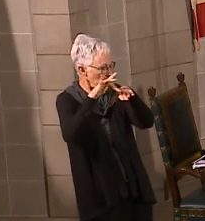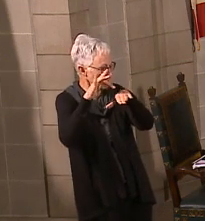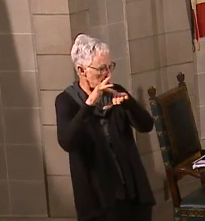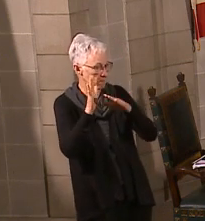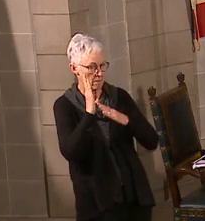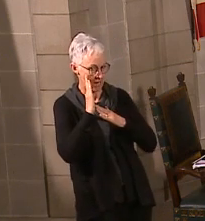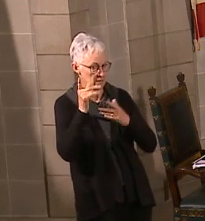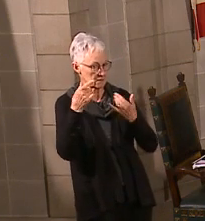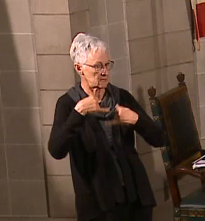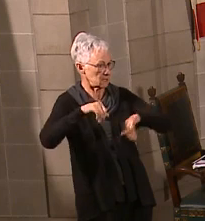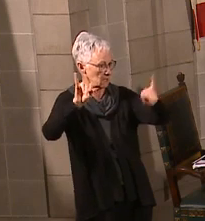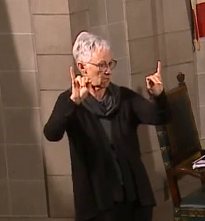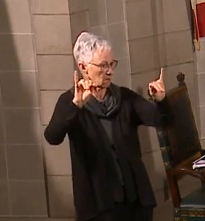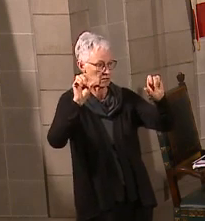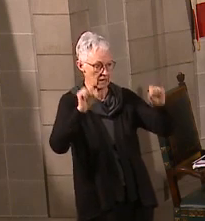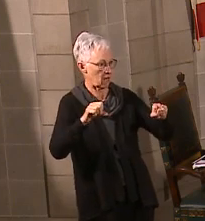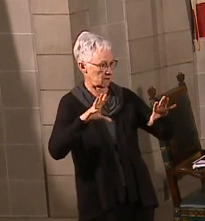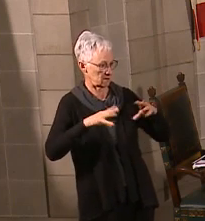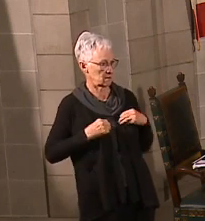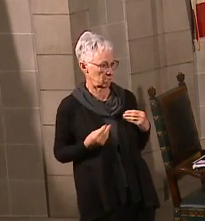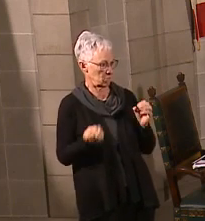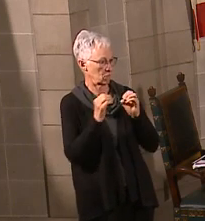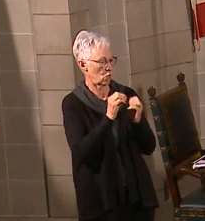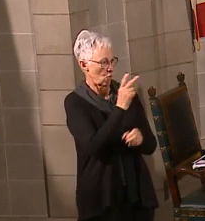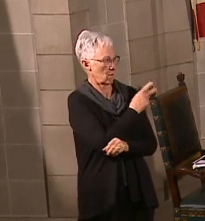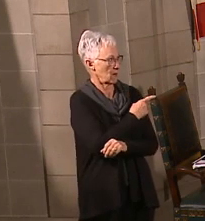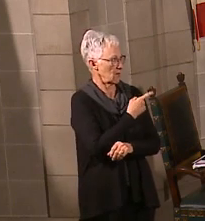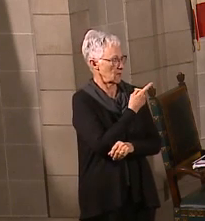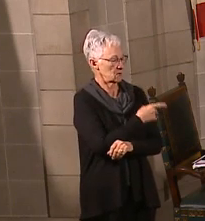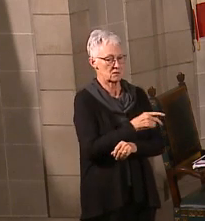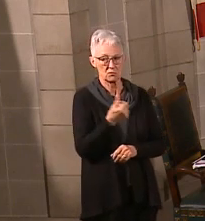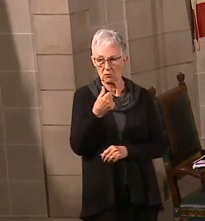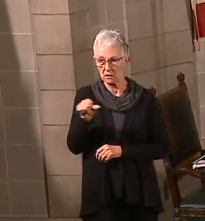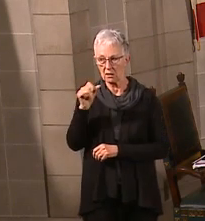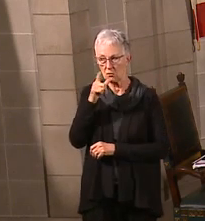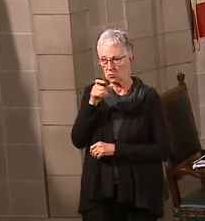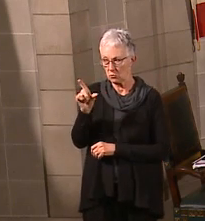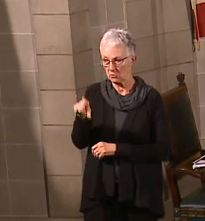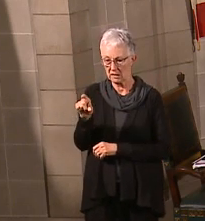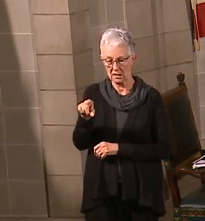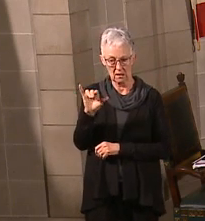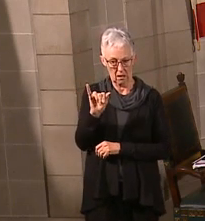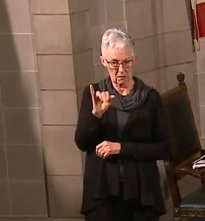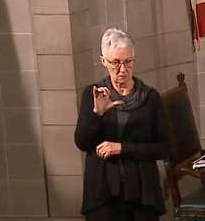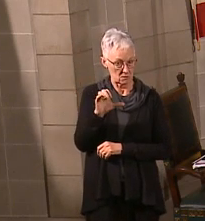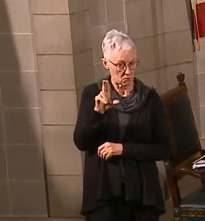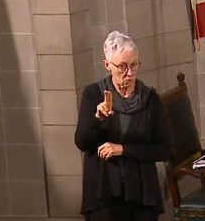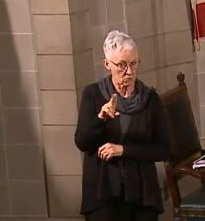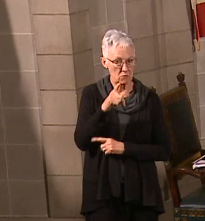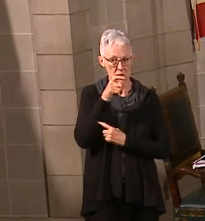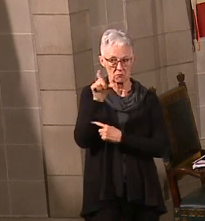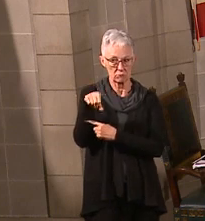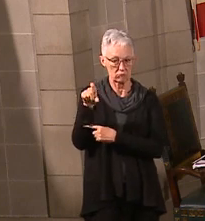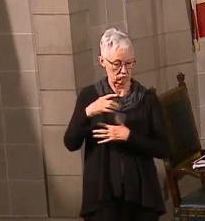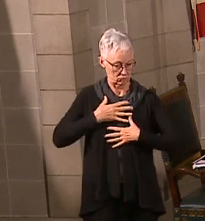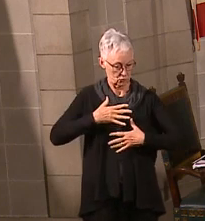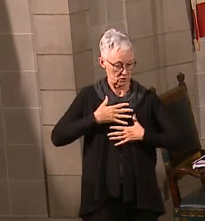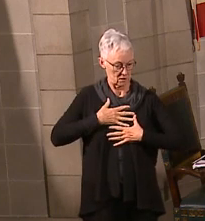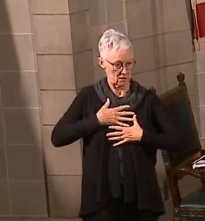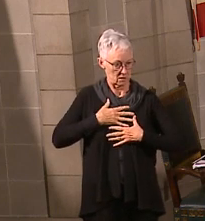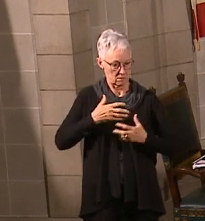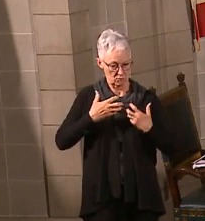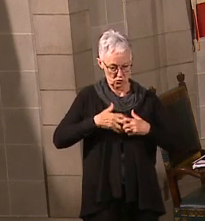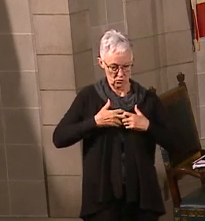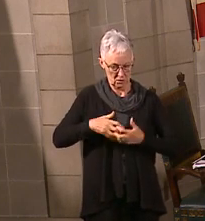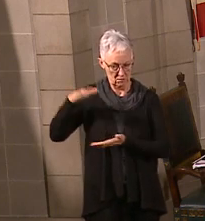hospital bed, that intensive care unit bed, or that ventilator has access to be able to get that. And we've been able to do that. Our